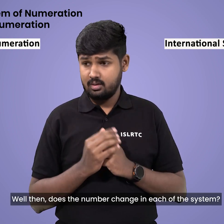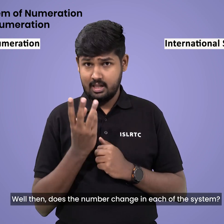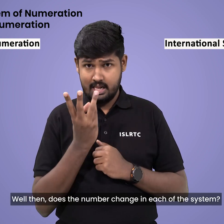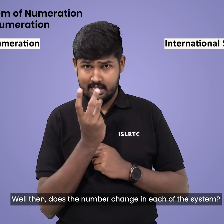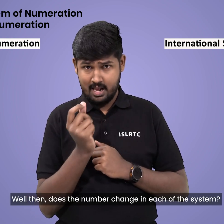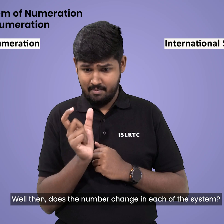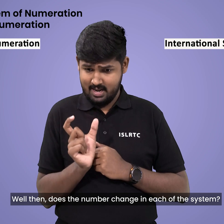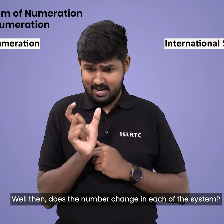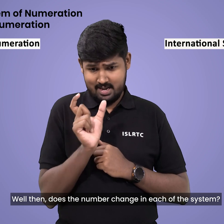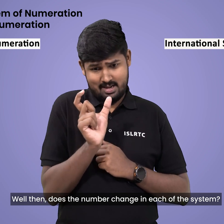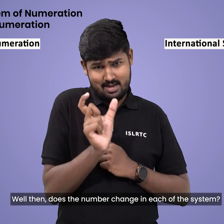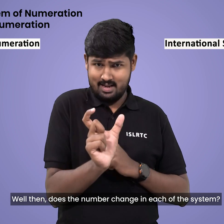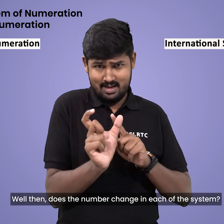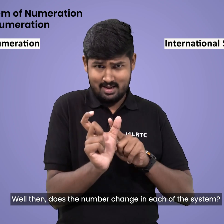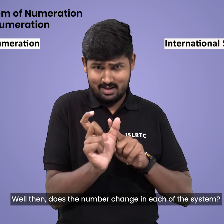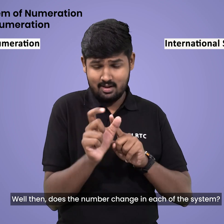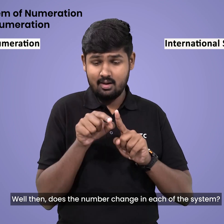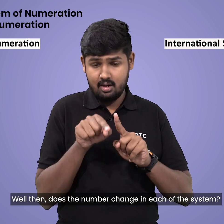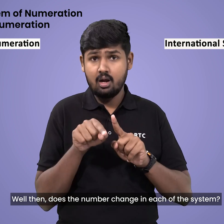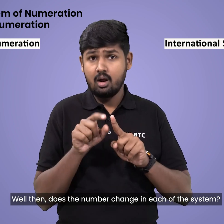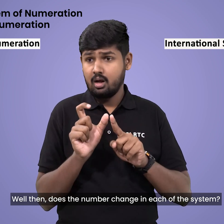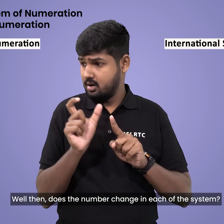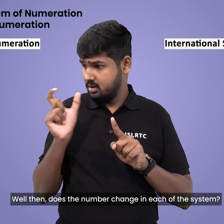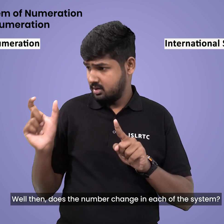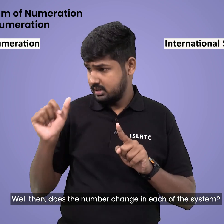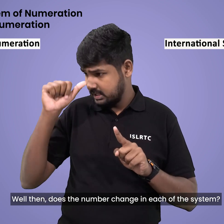Well then, does the number change in each of the system?